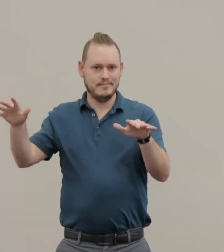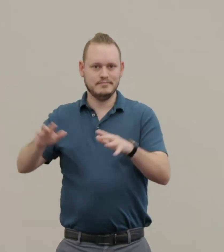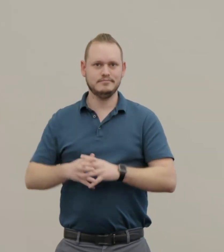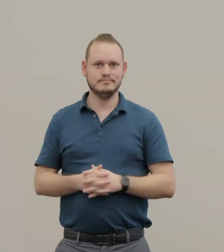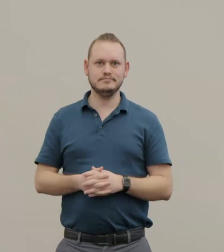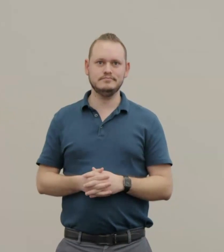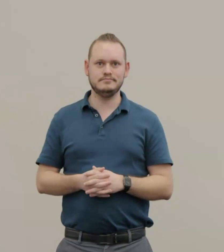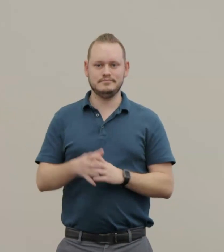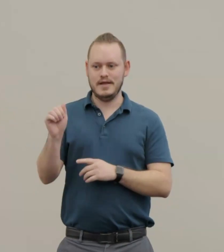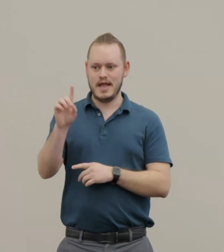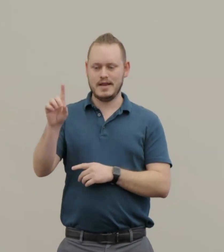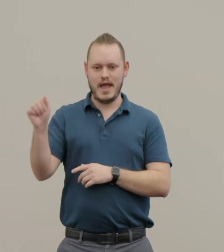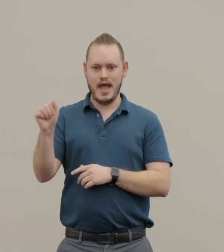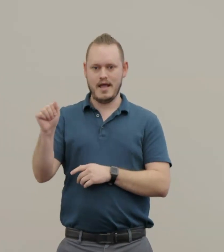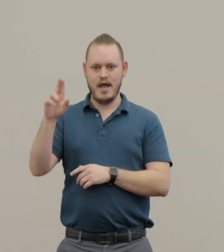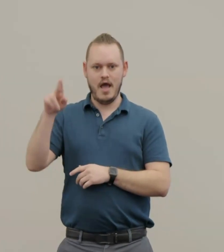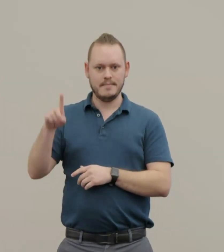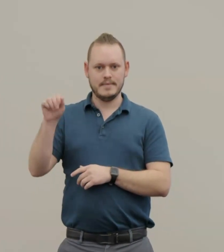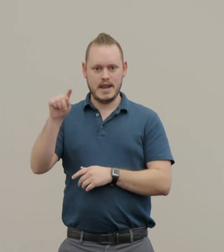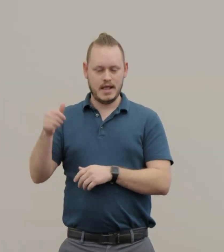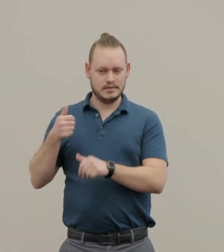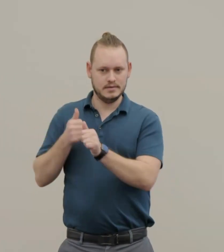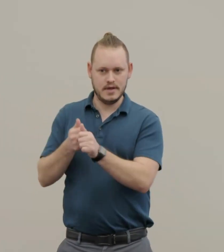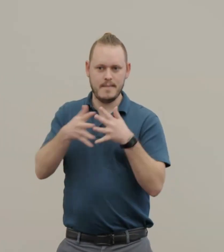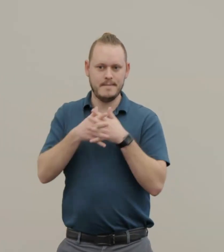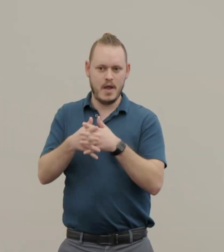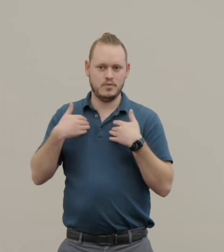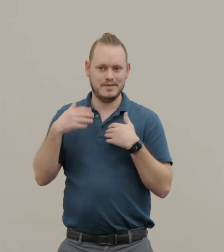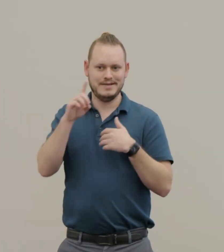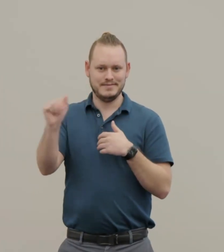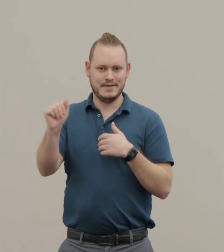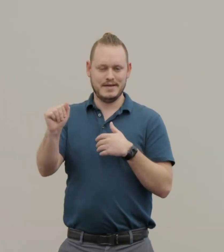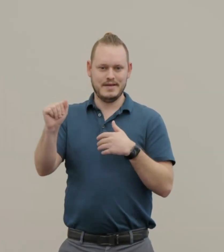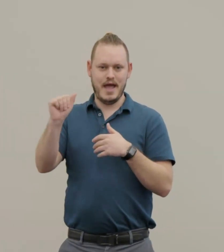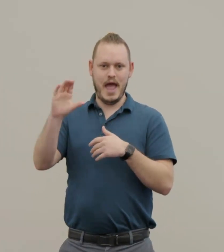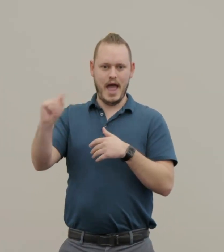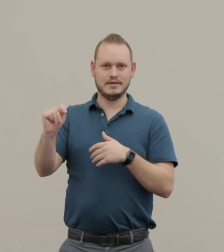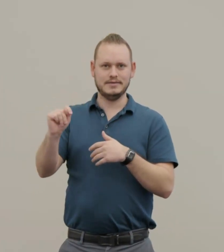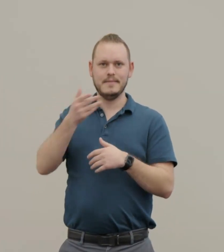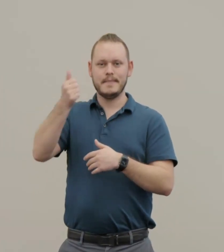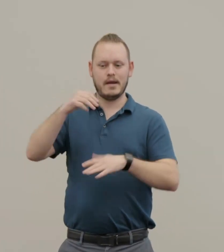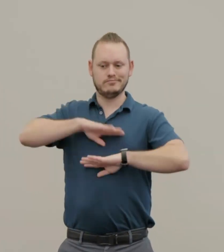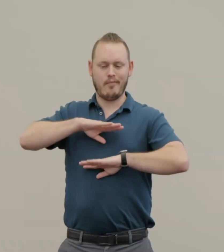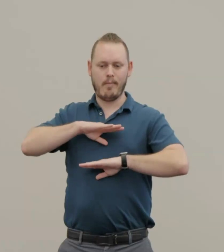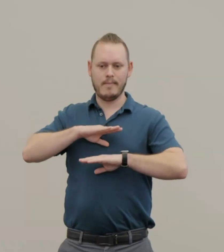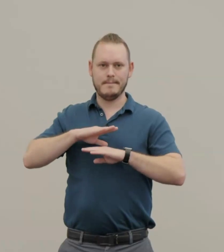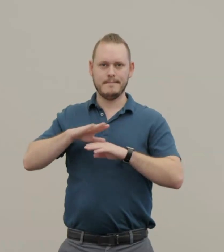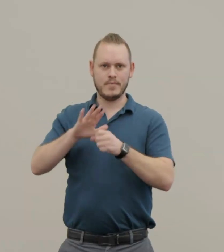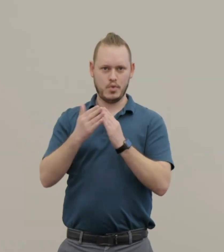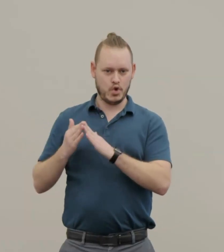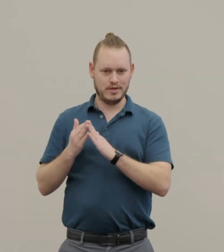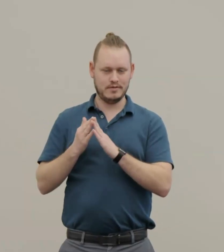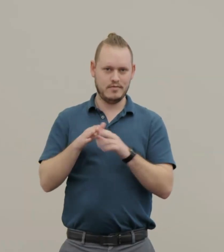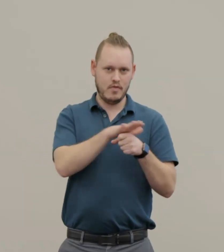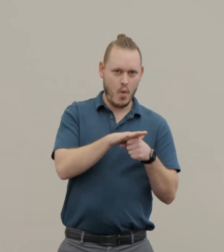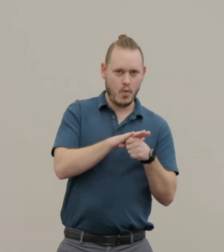to the Americans with Disabilities Act, or the ADA, for state and local government to better serve their communities. So you'll notice a consistent theme